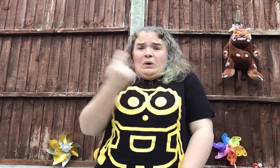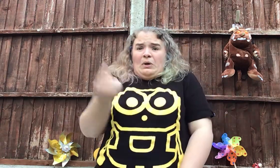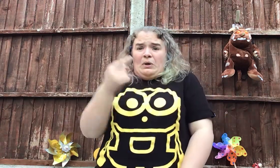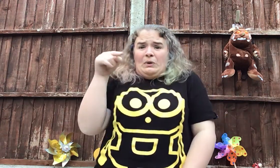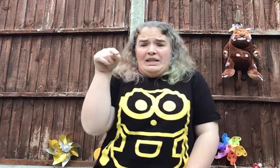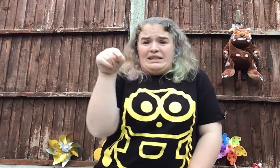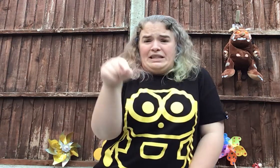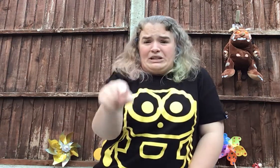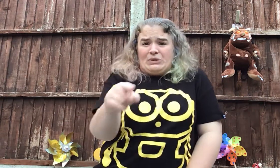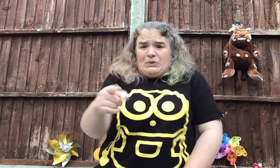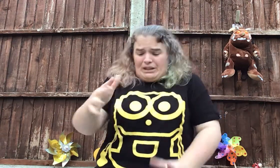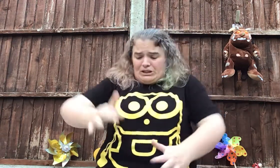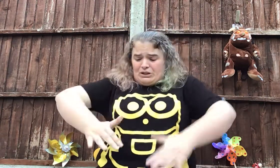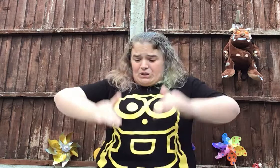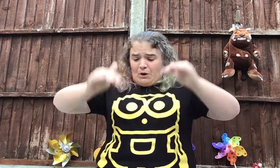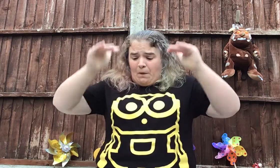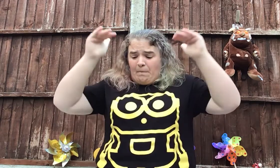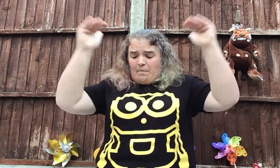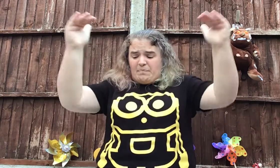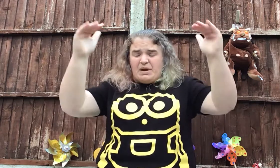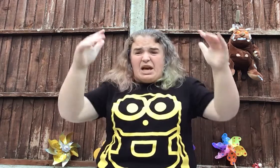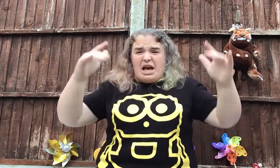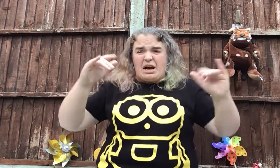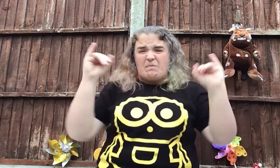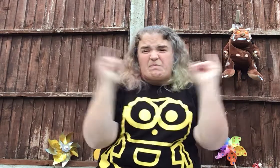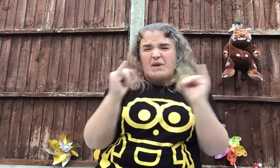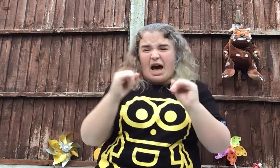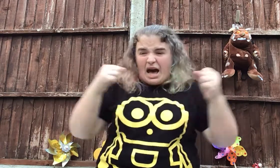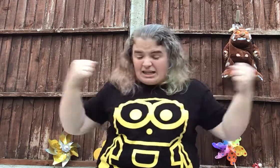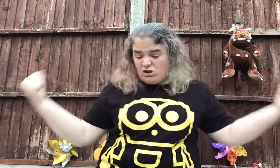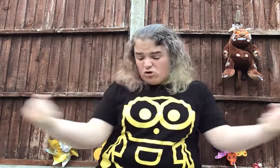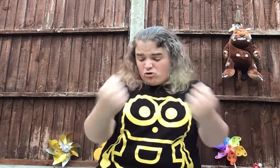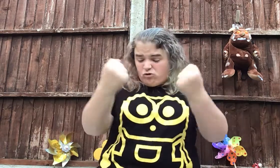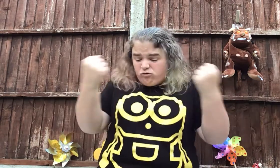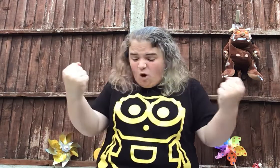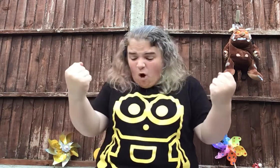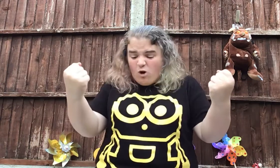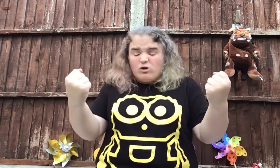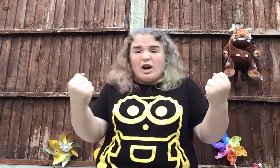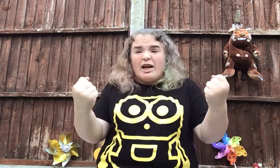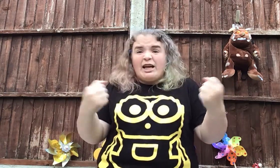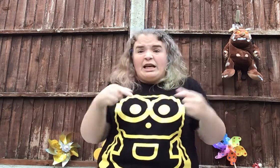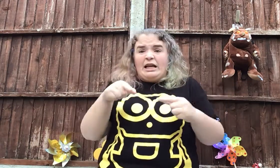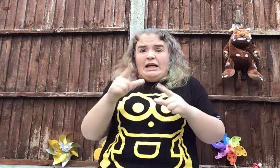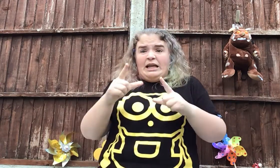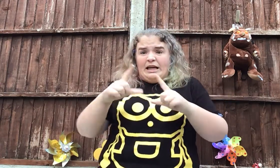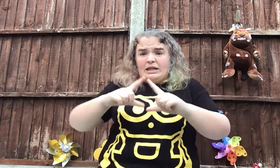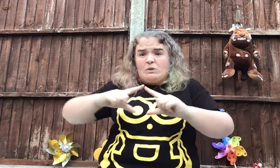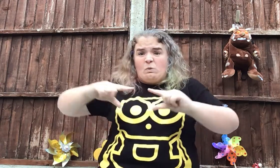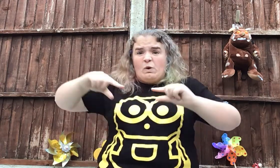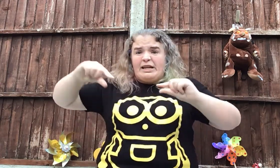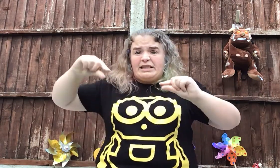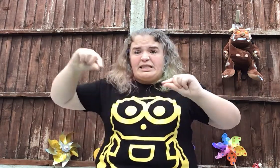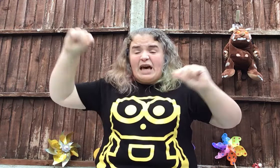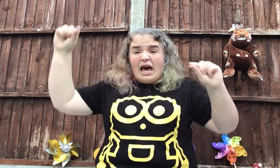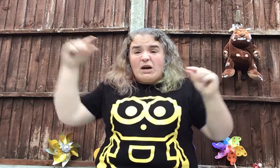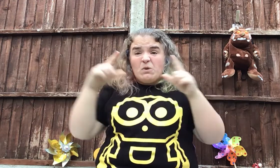Who is this creature so big, bad and strong? His tail